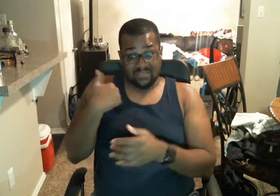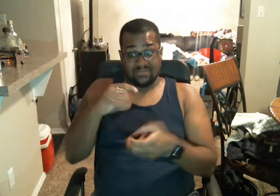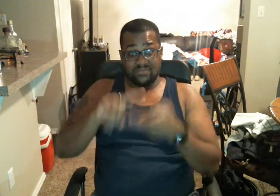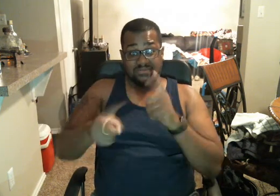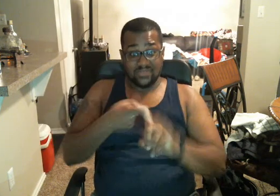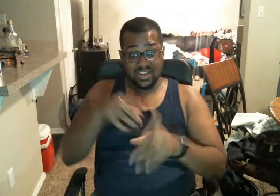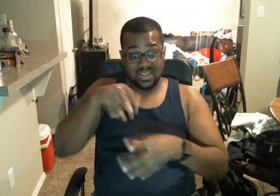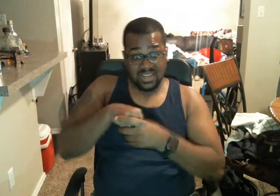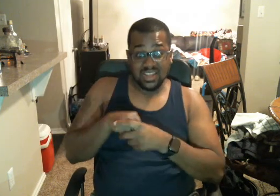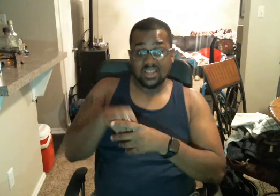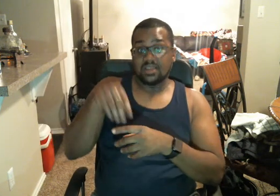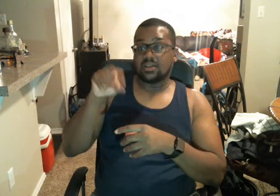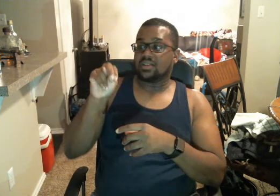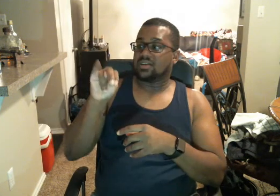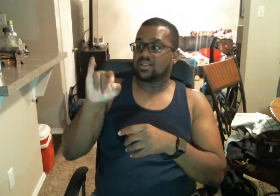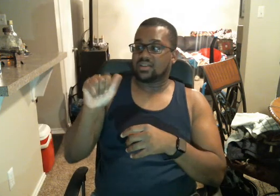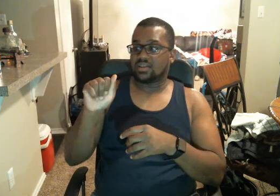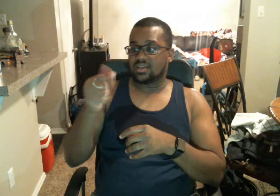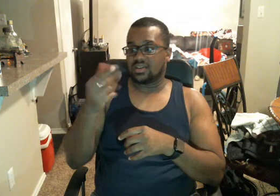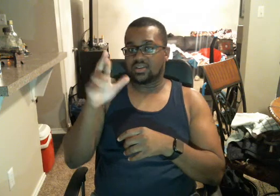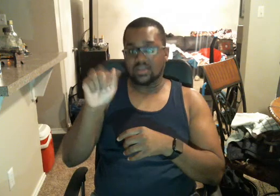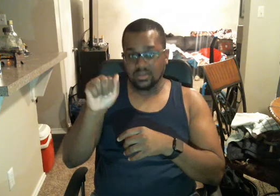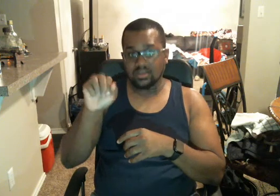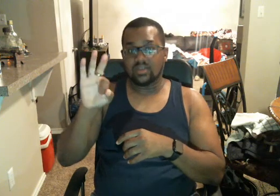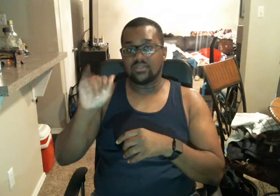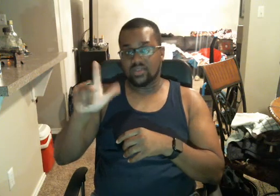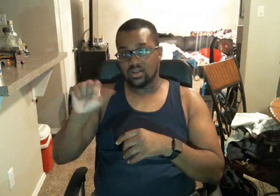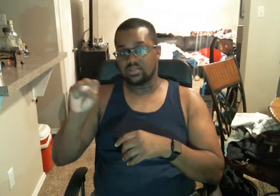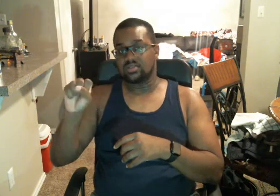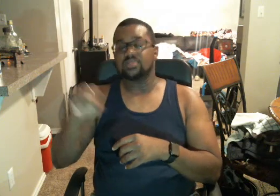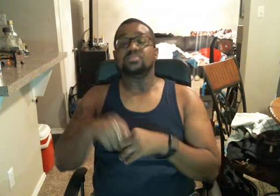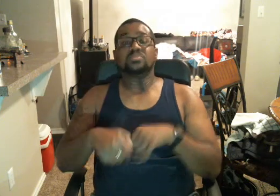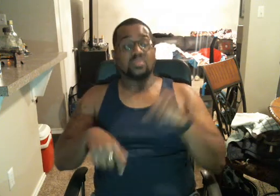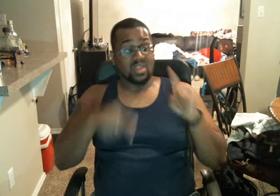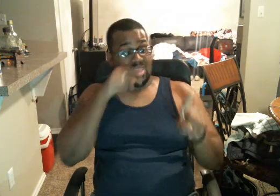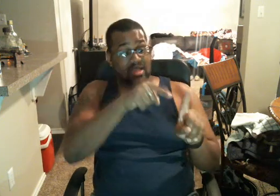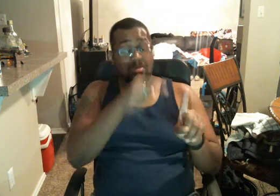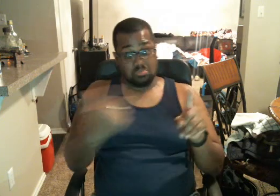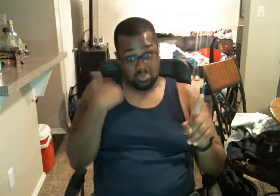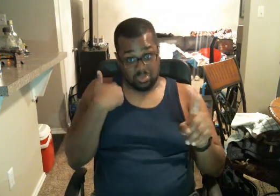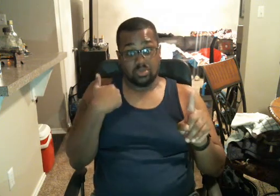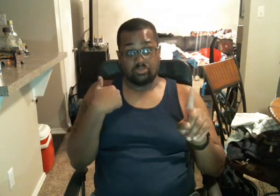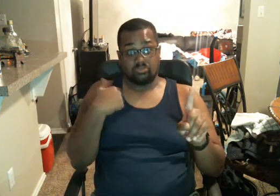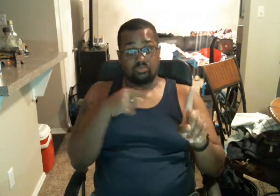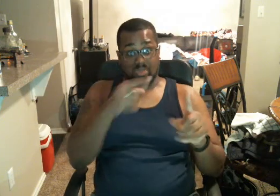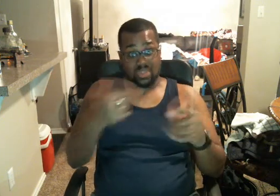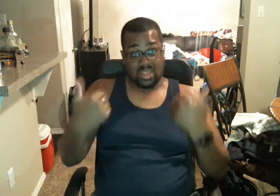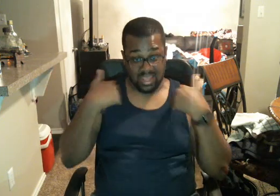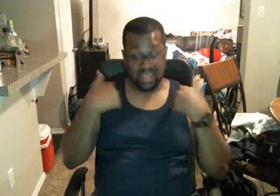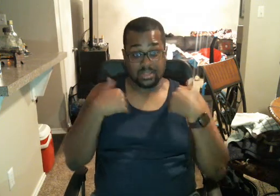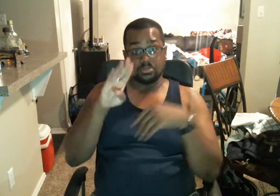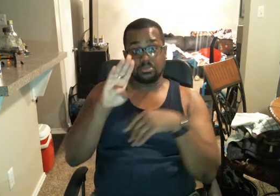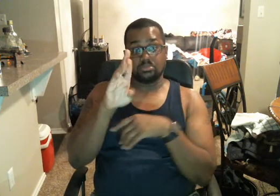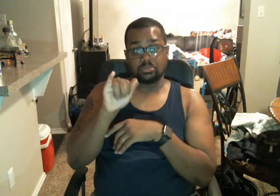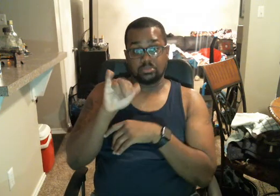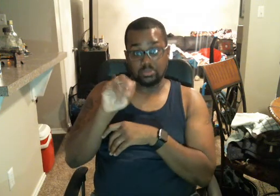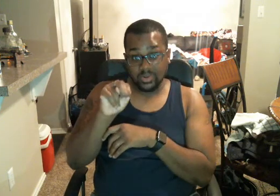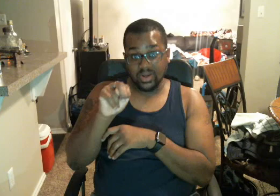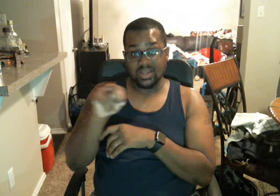the NHL, coached the Tampa Bay Lightning. He has Parkinson's. He has a brain disease, but I got a mental illness. I want a brain disease. I don't want a mental illness